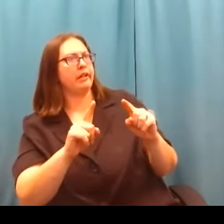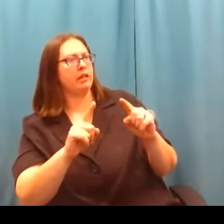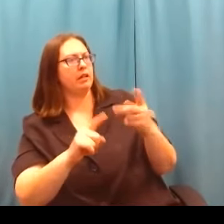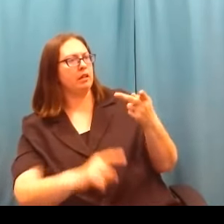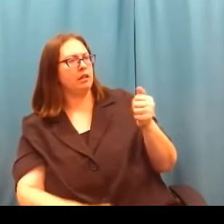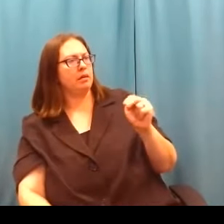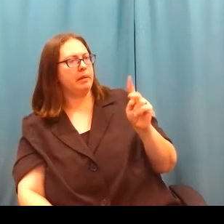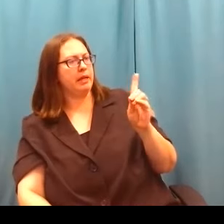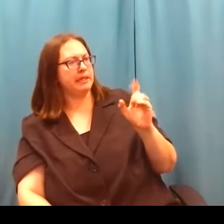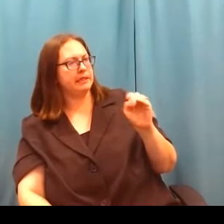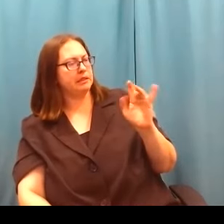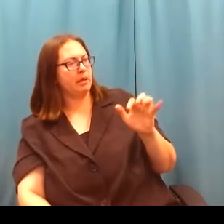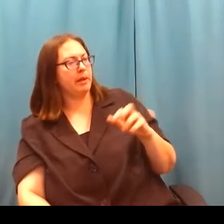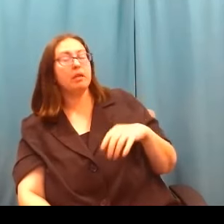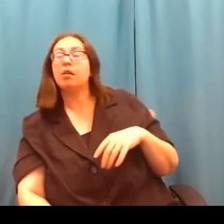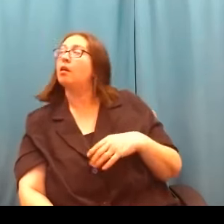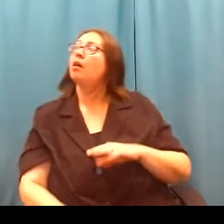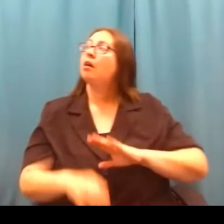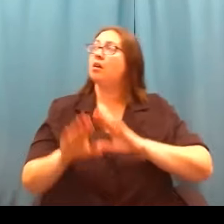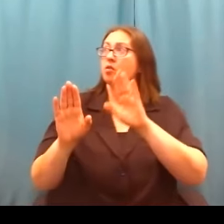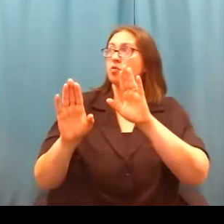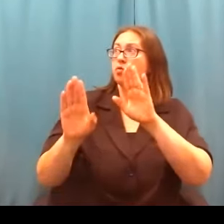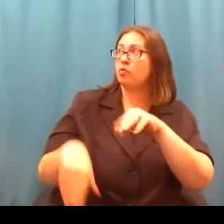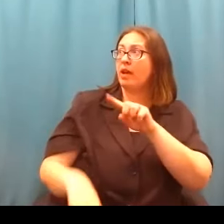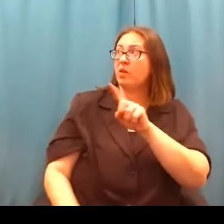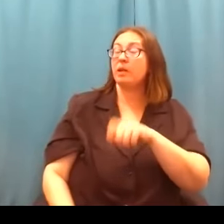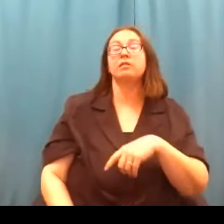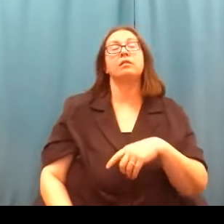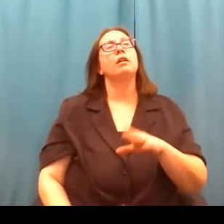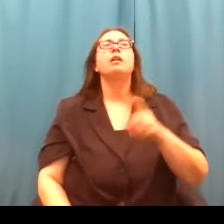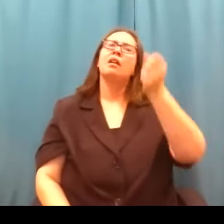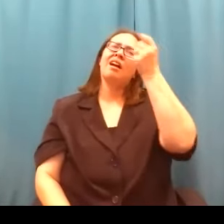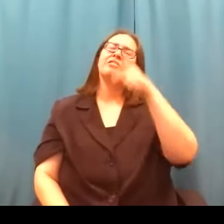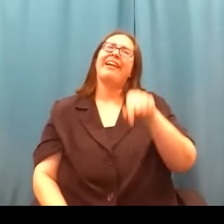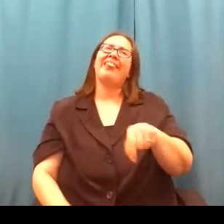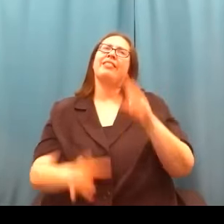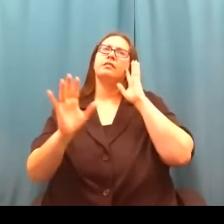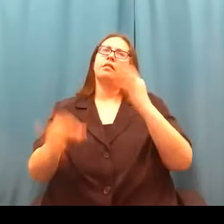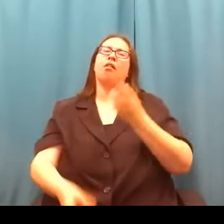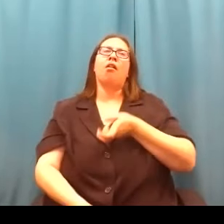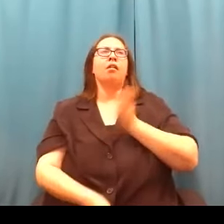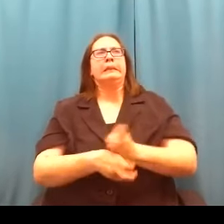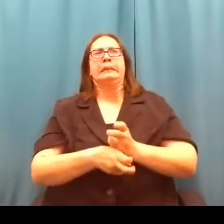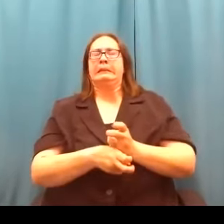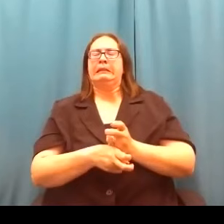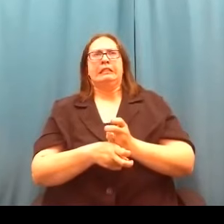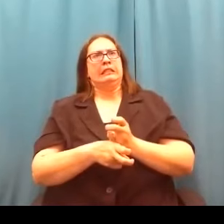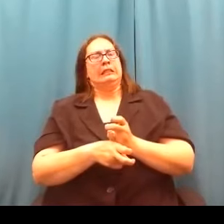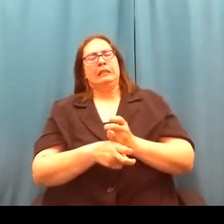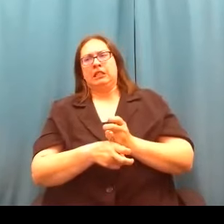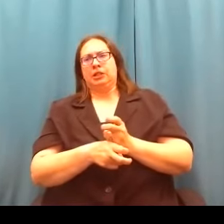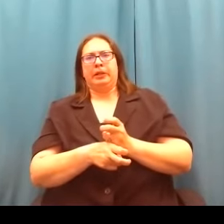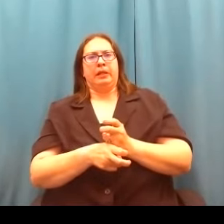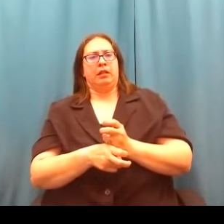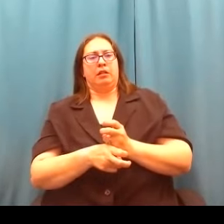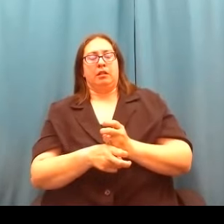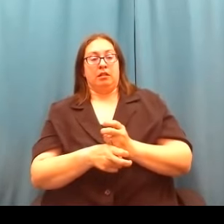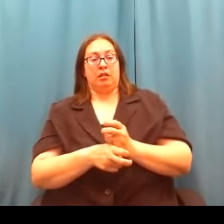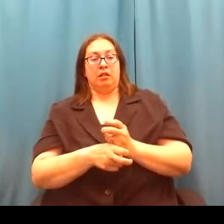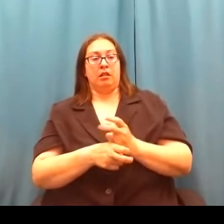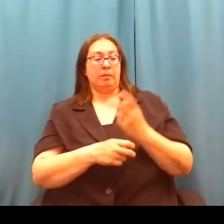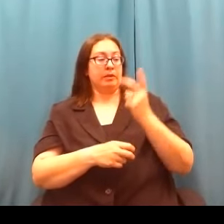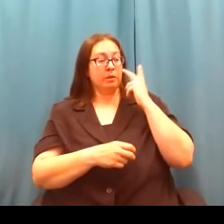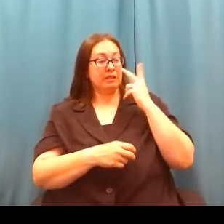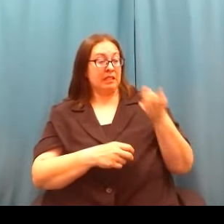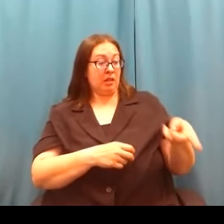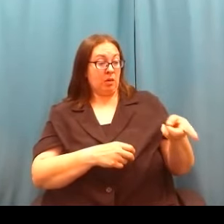That's a great question. So this was a very difficult decision for us to make. This is when we look at individuals who are